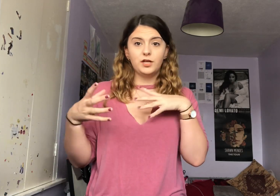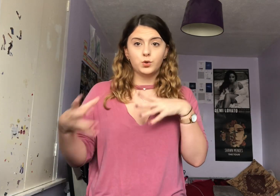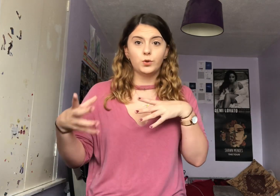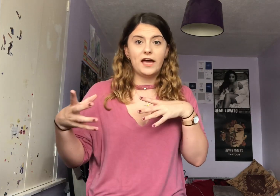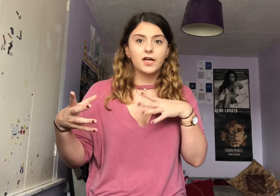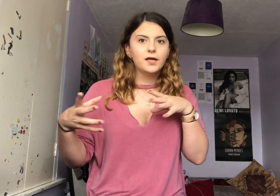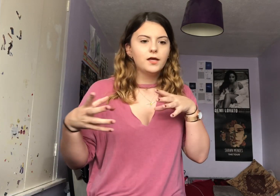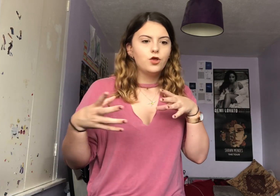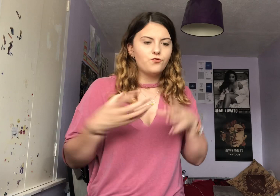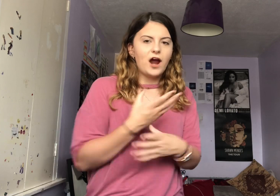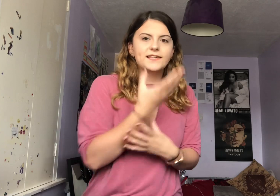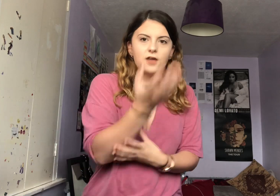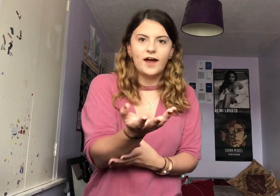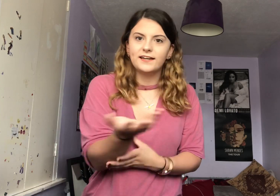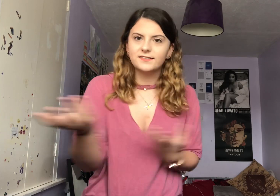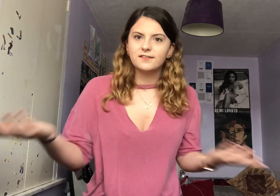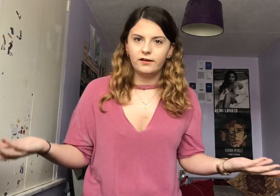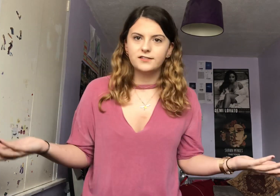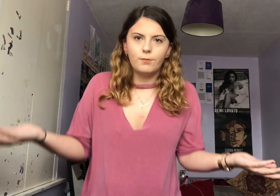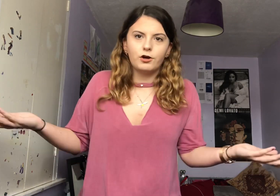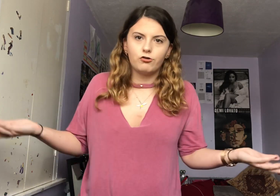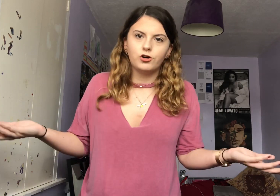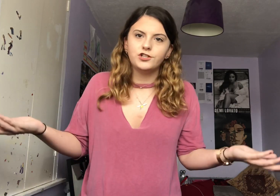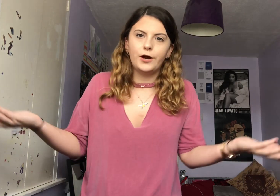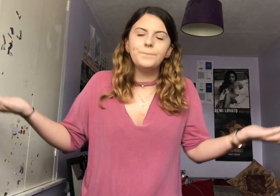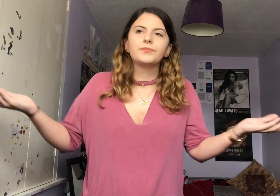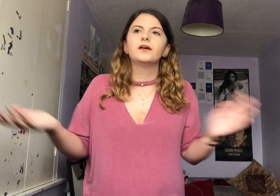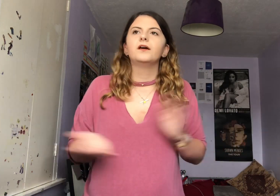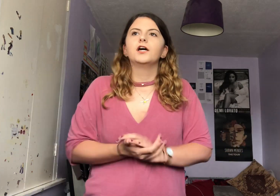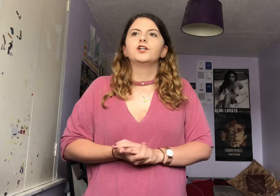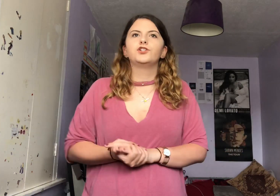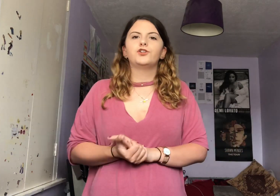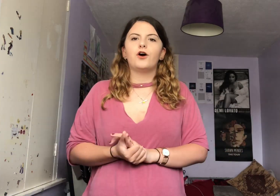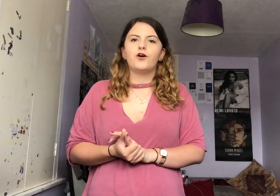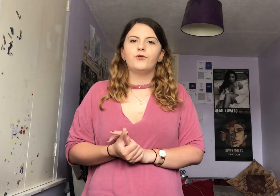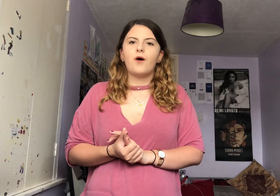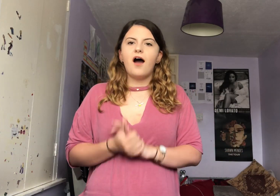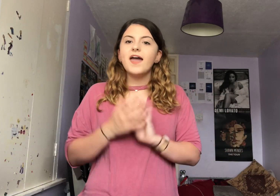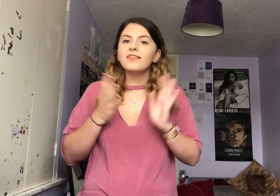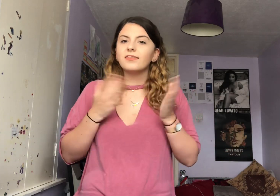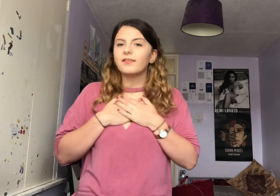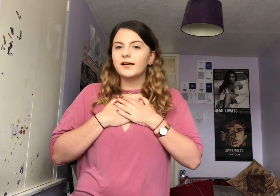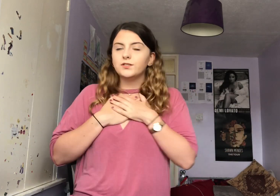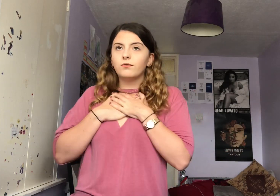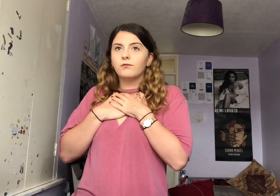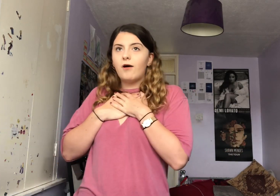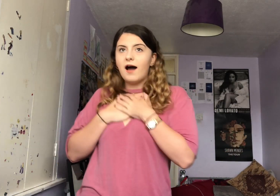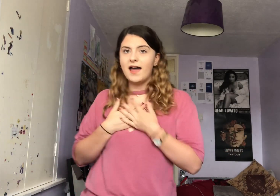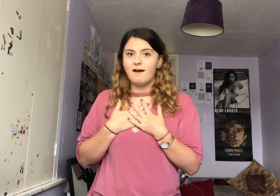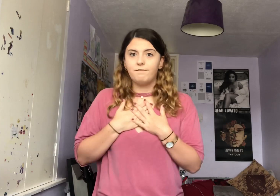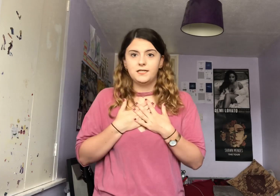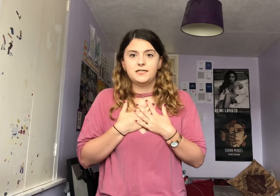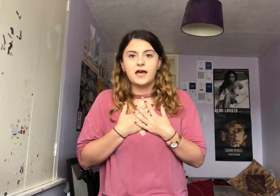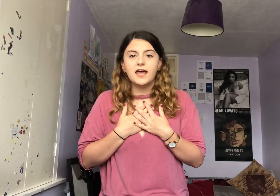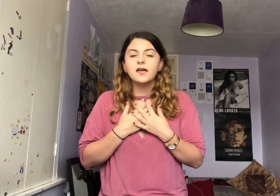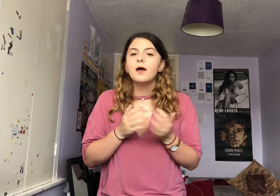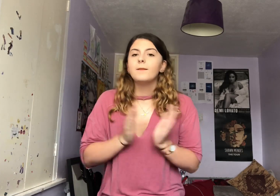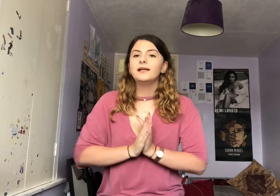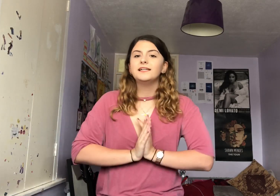make sure that the right sign is coming across, you know? So I think that's all I have for today. Please